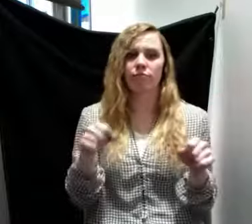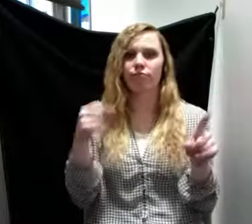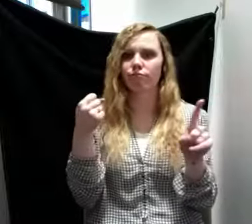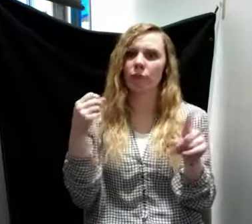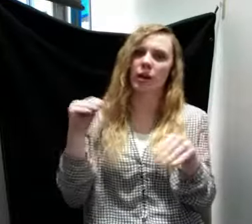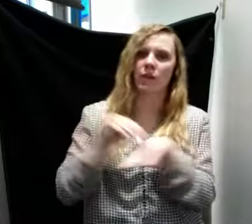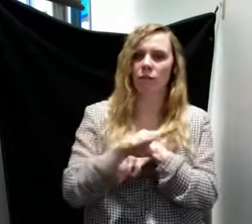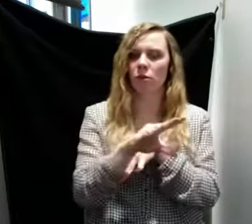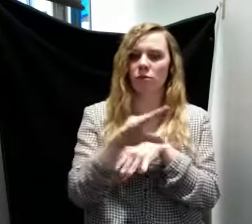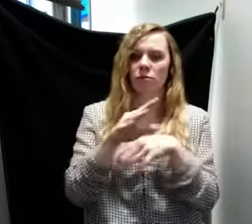few of those.